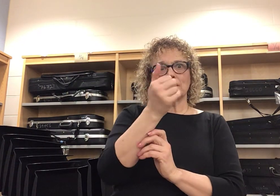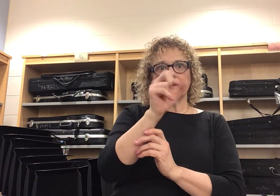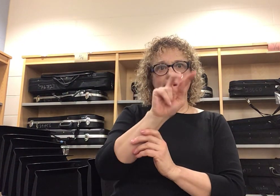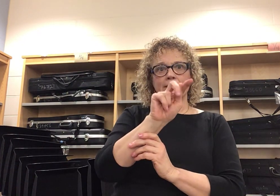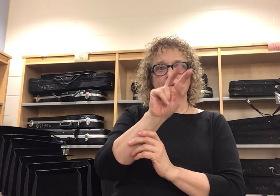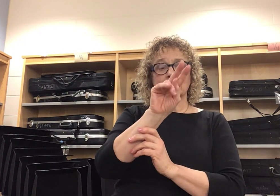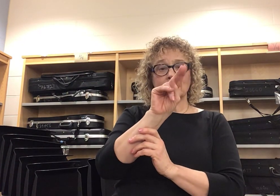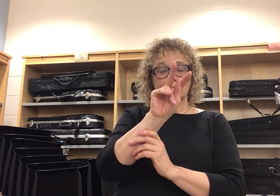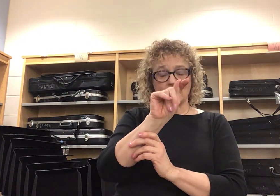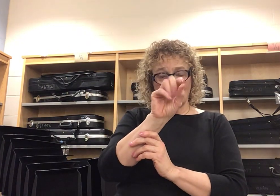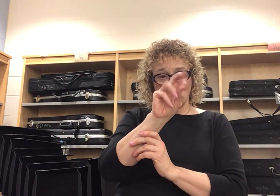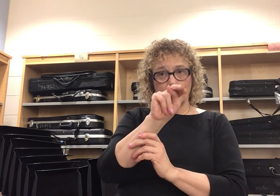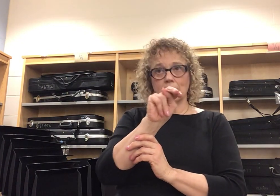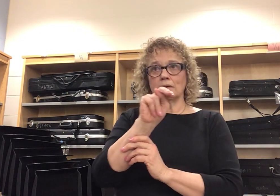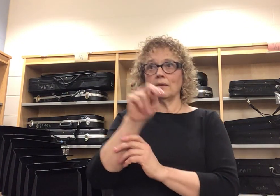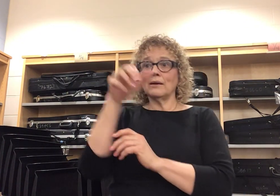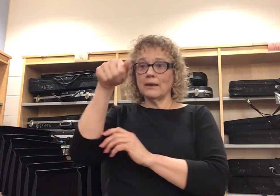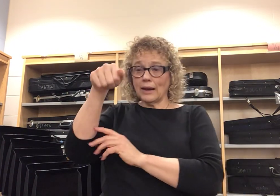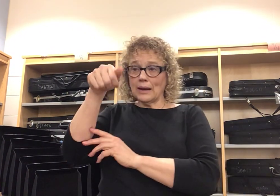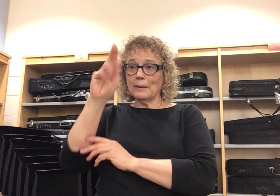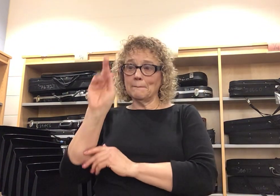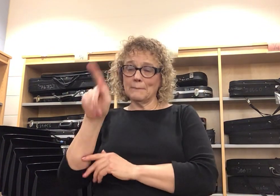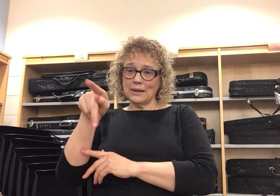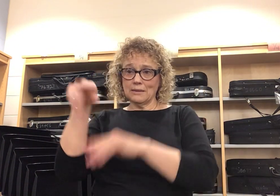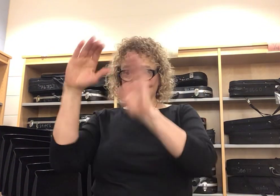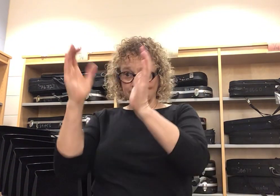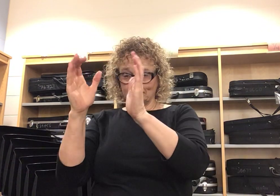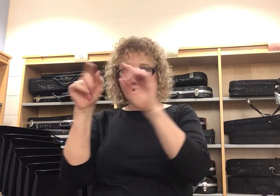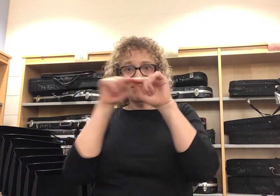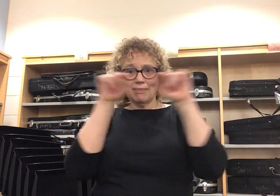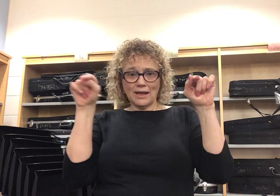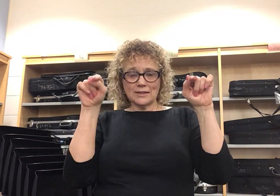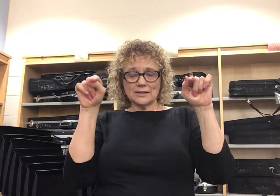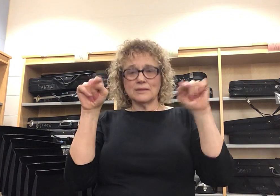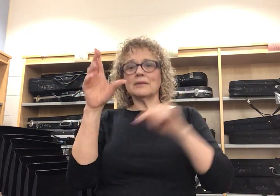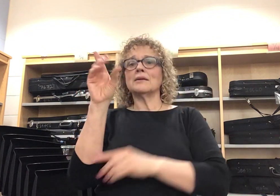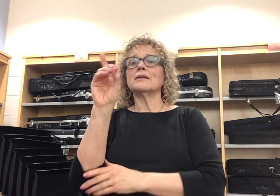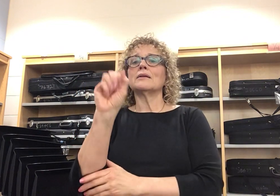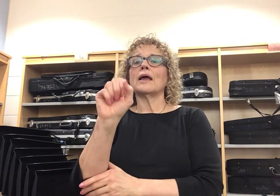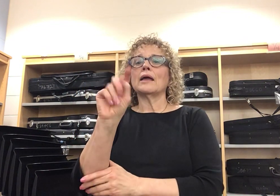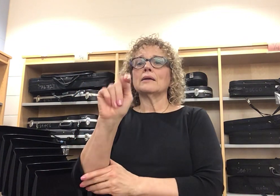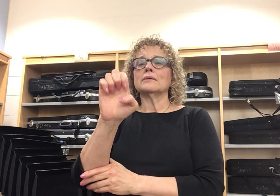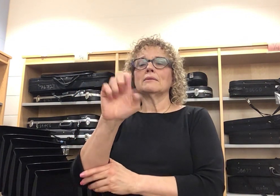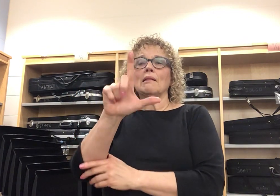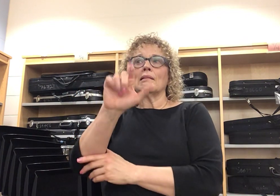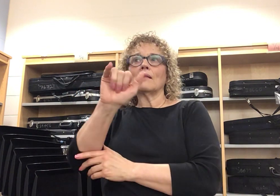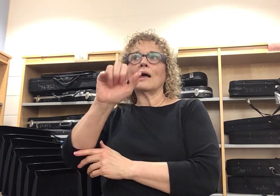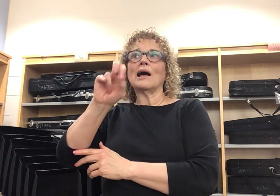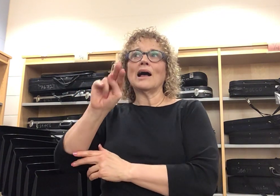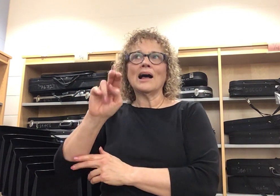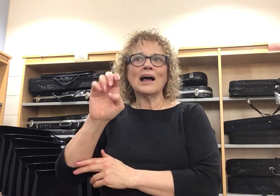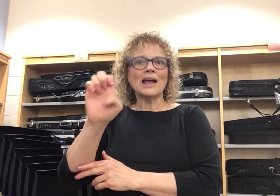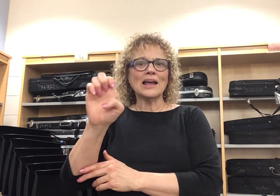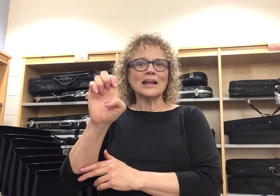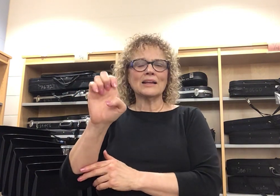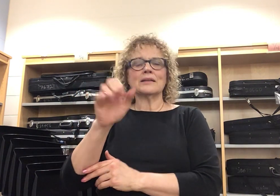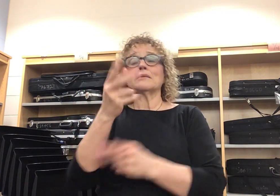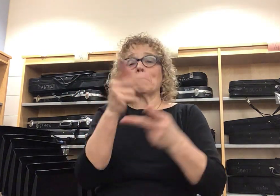dateline, which is kind of weird because there's no date on there, but that's what they call the dateline, okay, the place, Washington.